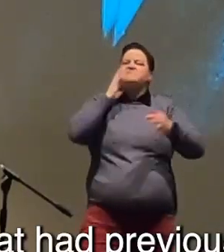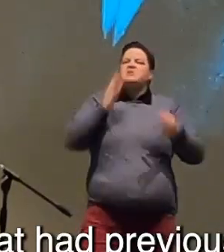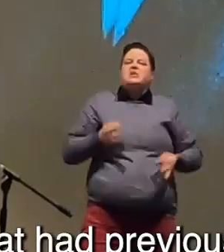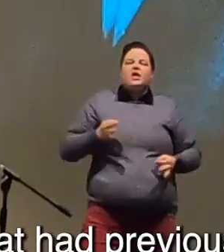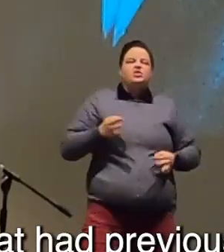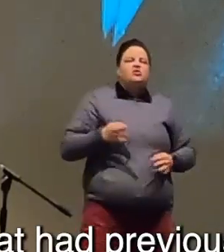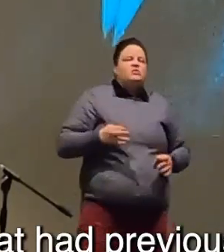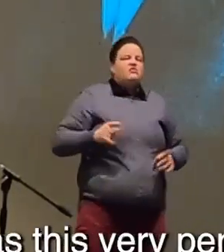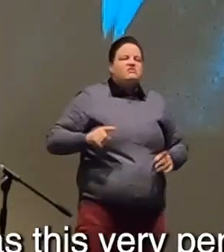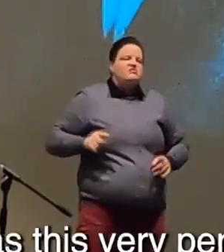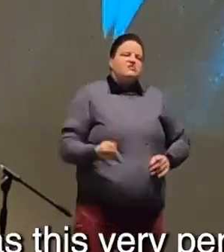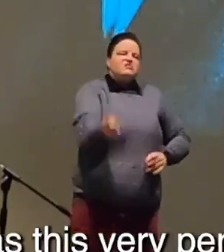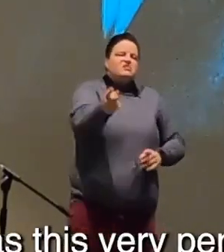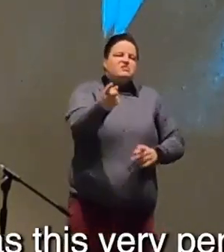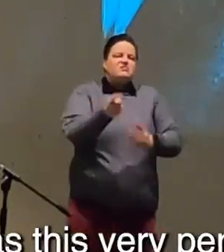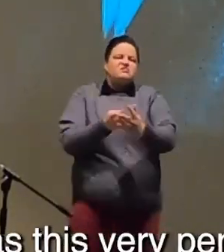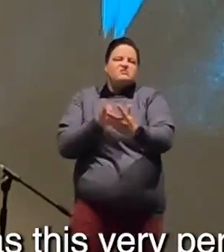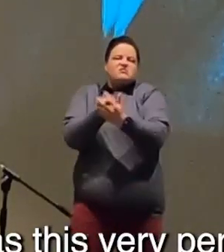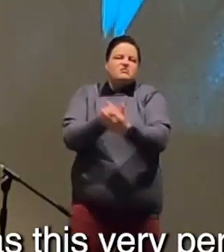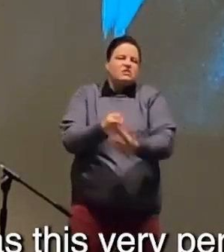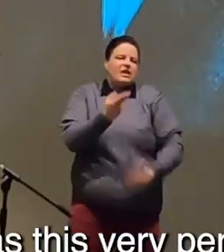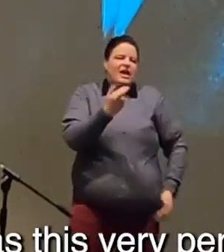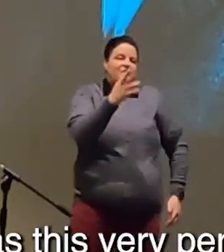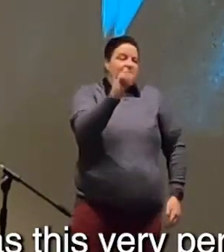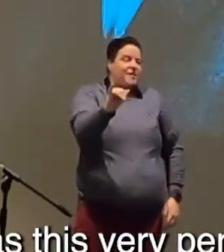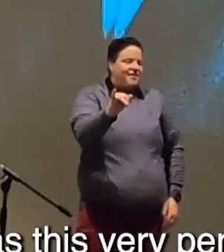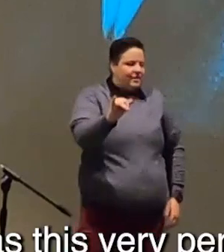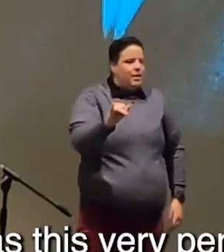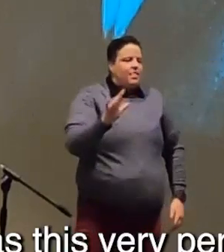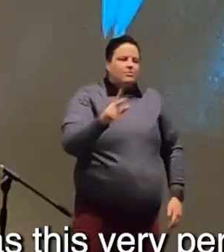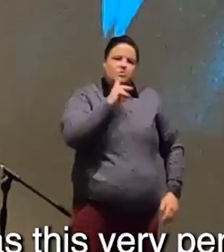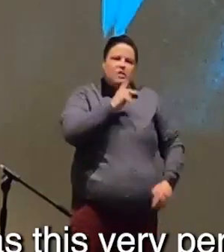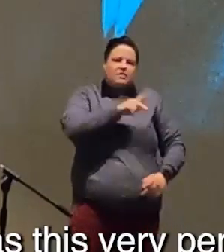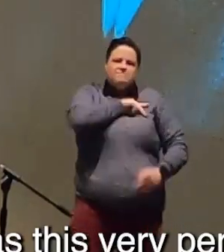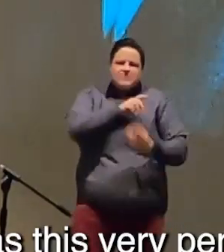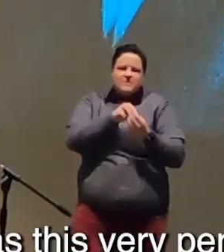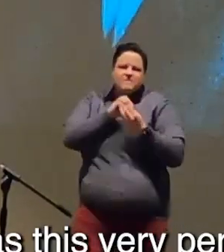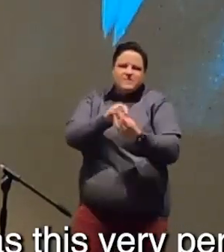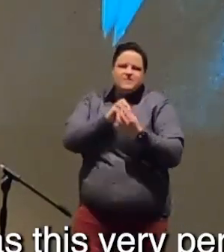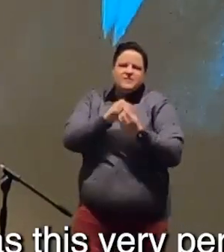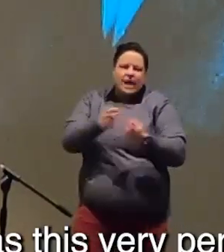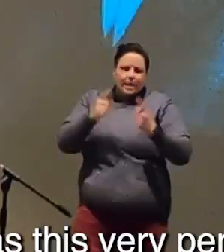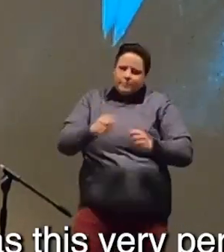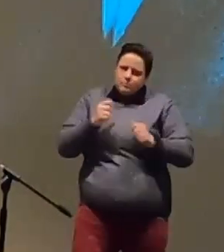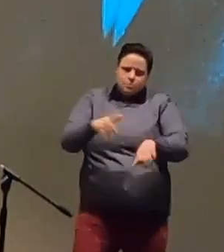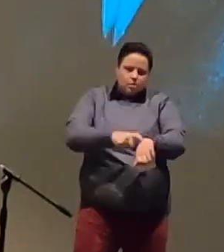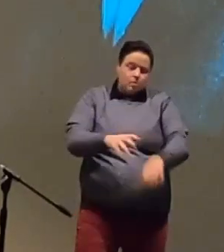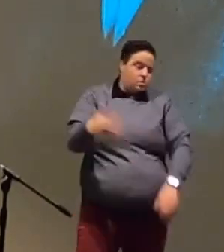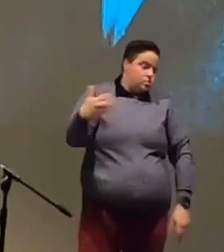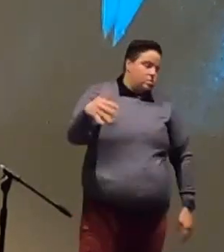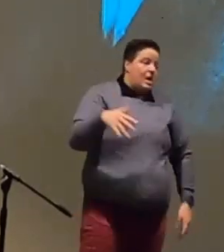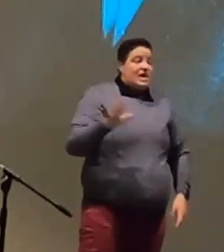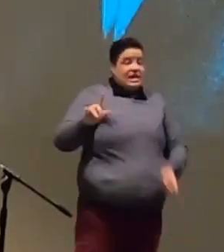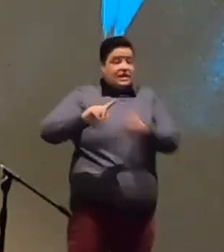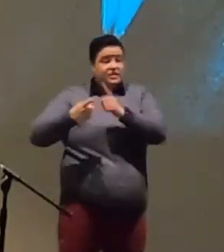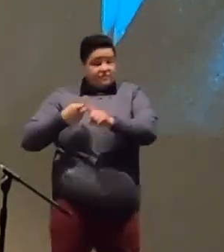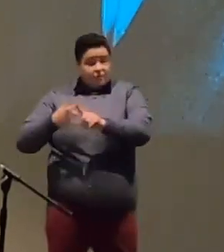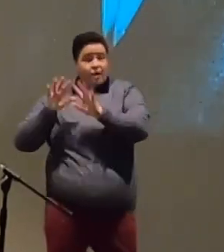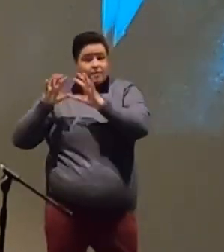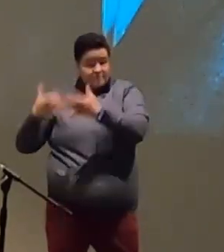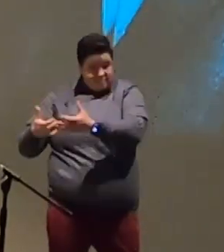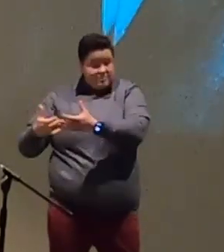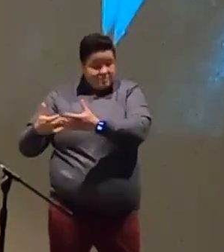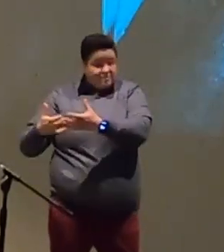just to spur Henry. It was kind of this very personal fight that they were all having. His friends Glackens, Lux,